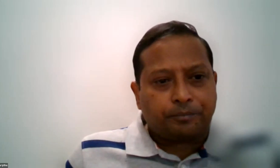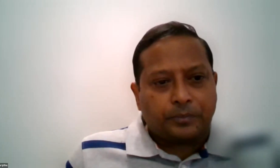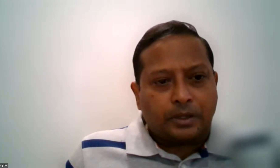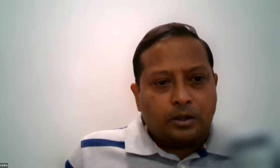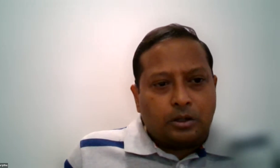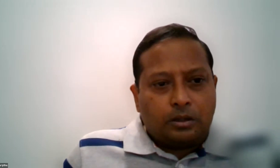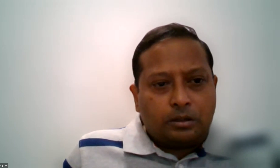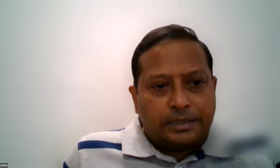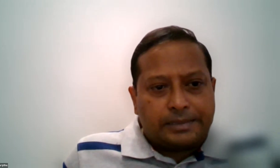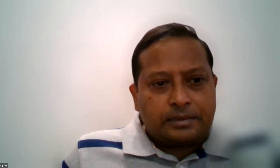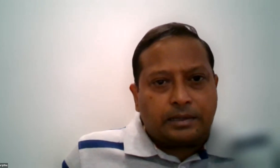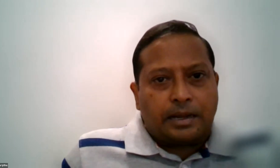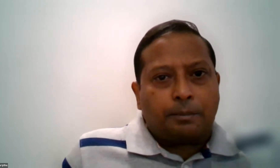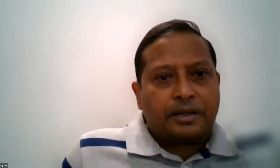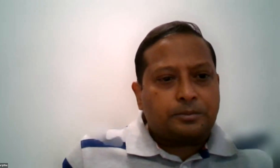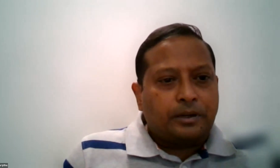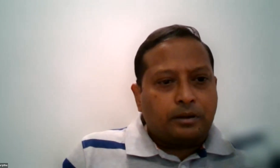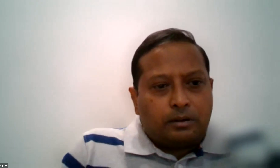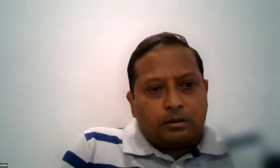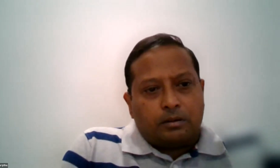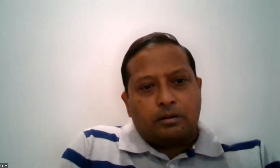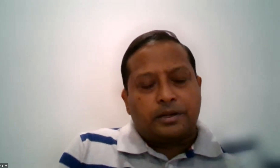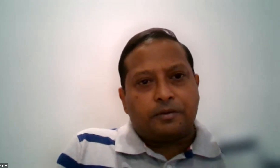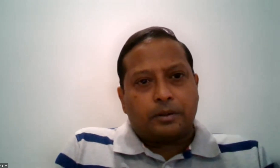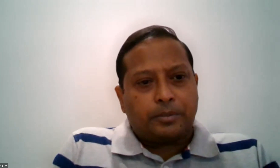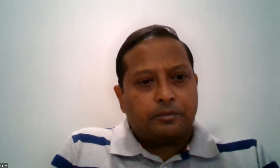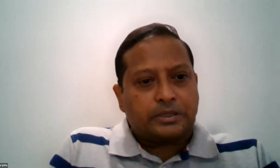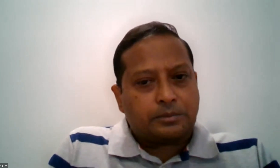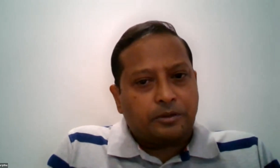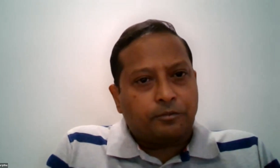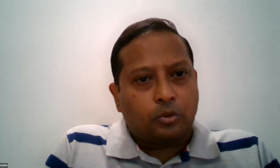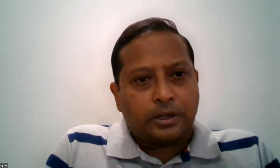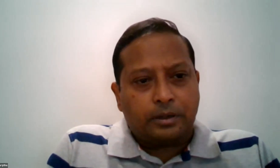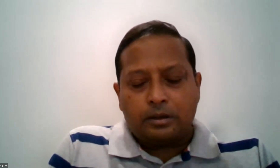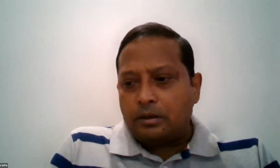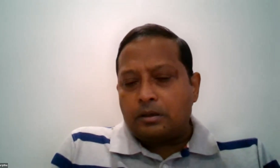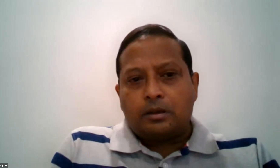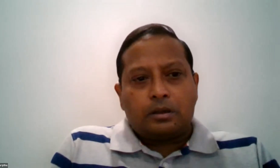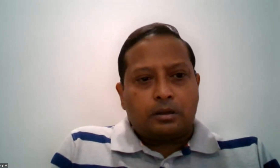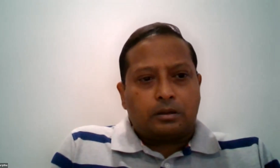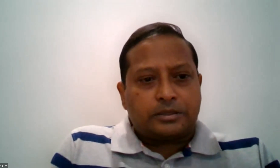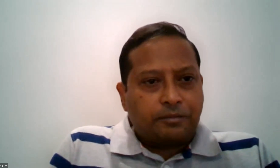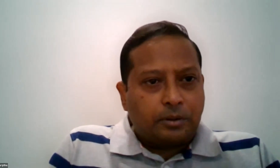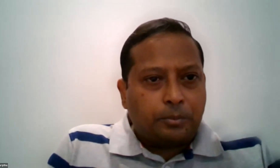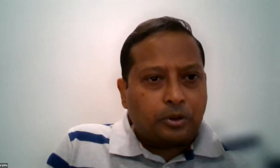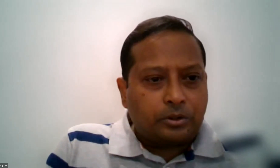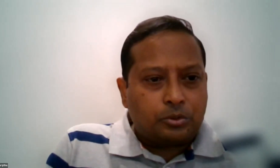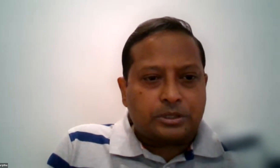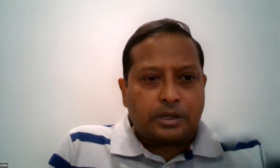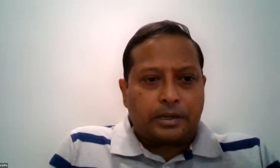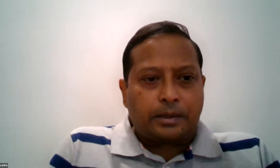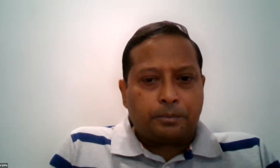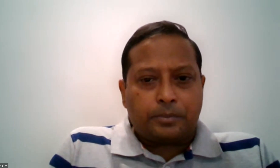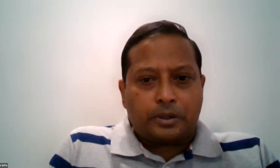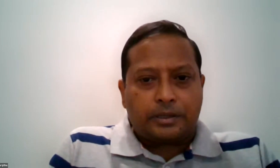sharing. Yes, an app has been developed, which has been floated. Several people are